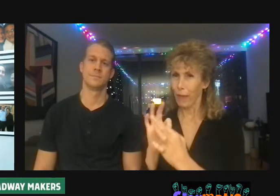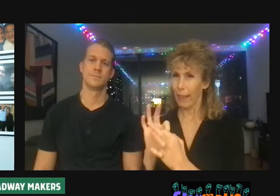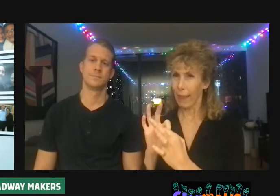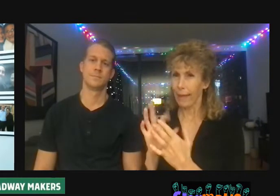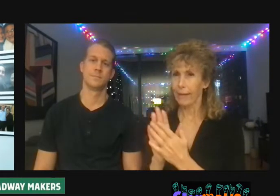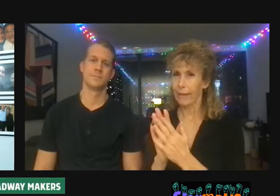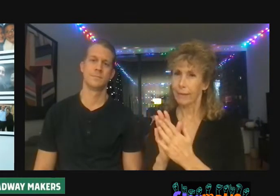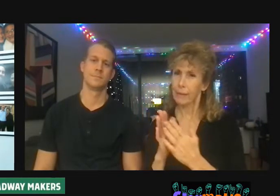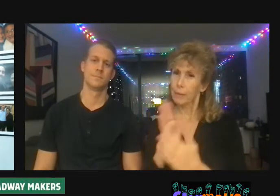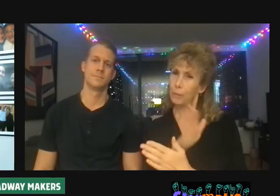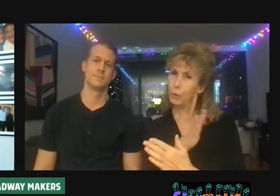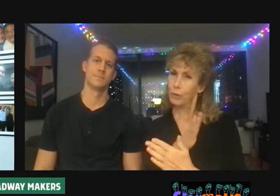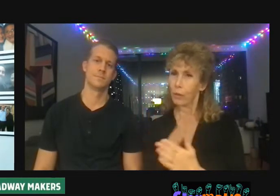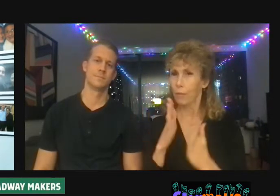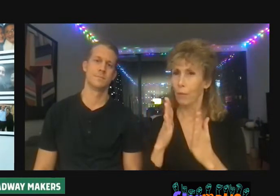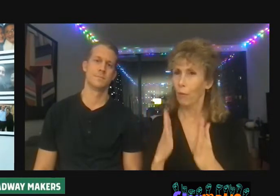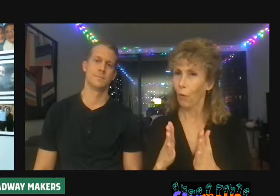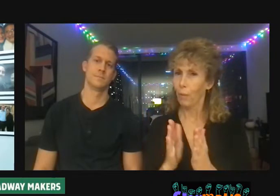performer?